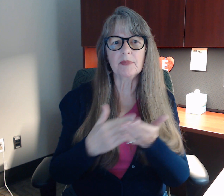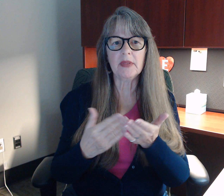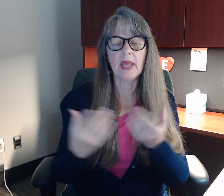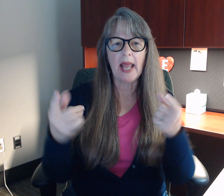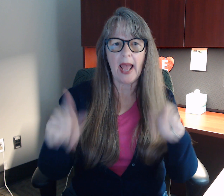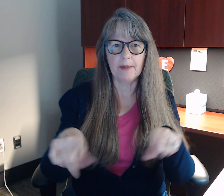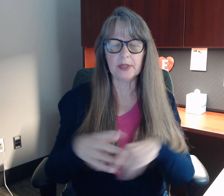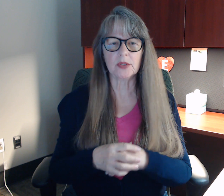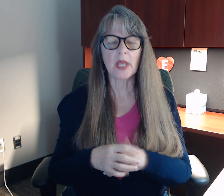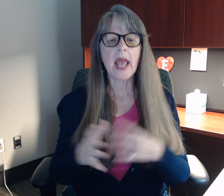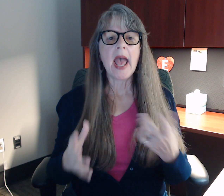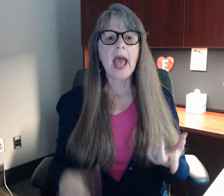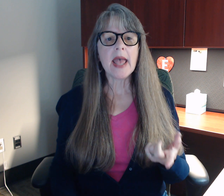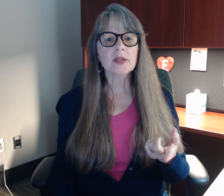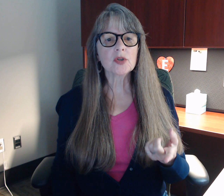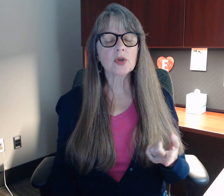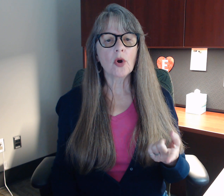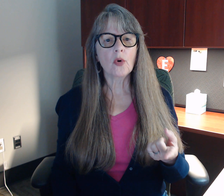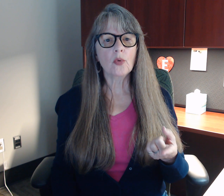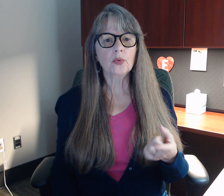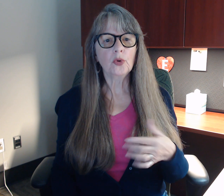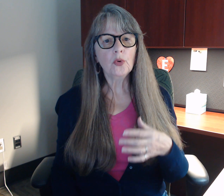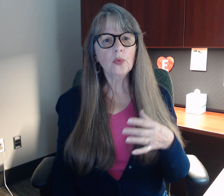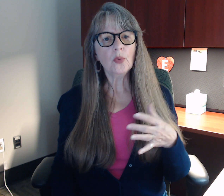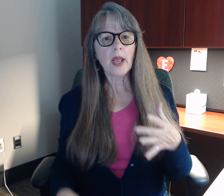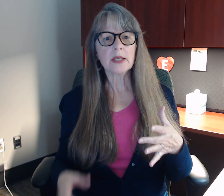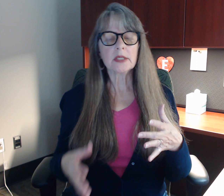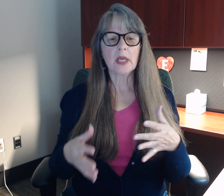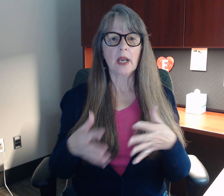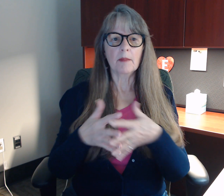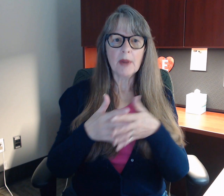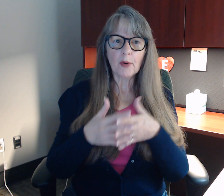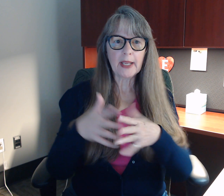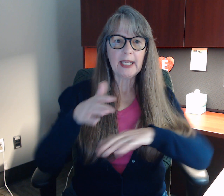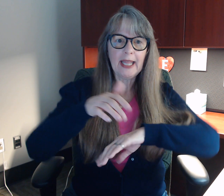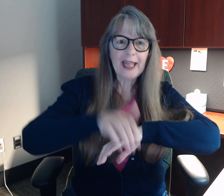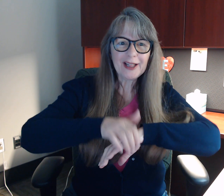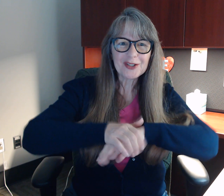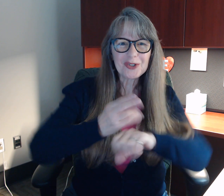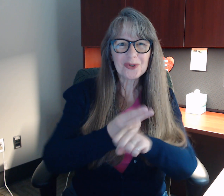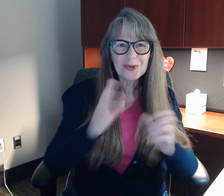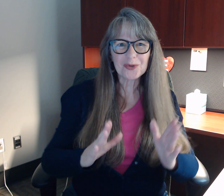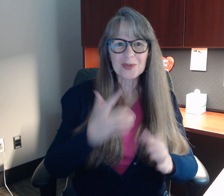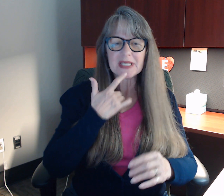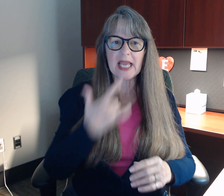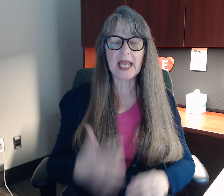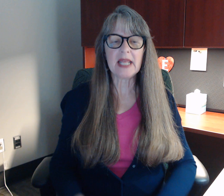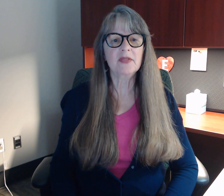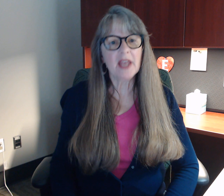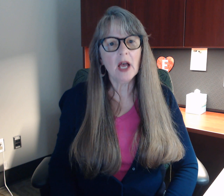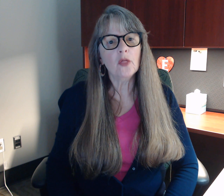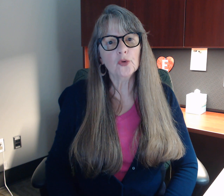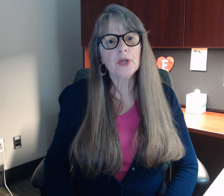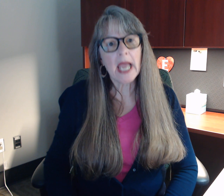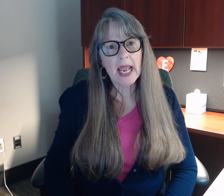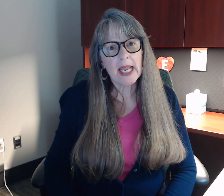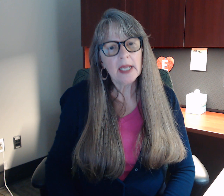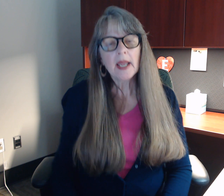that happens. And so you, as an American English user, would say the other day. And